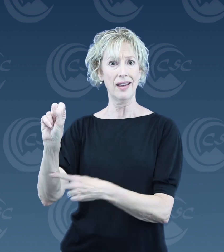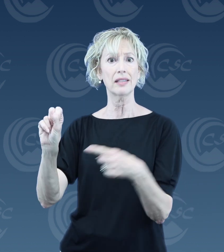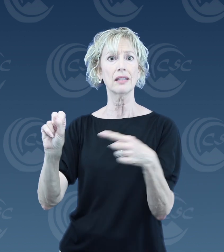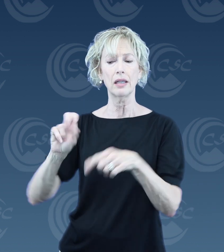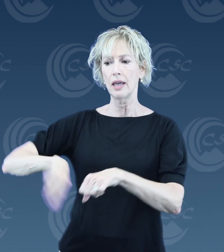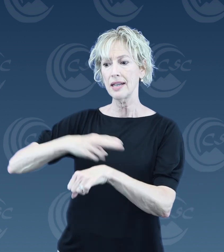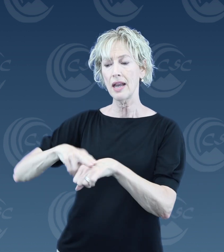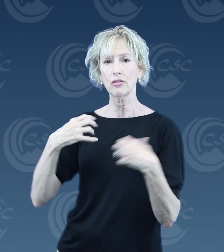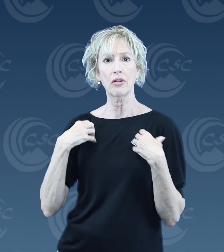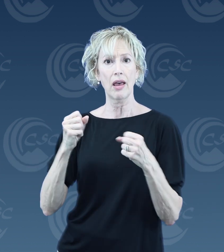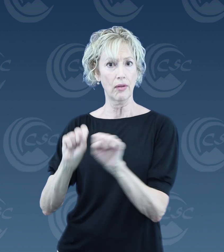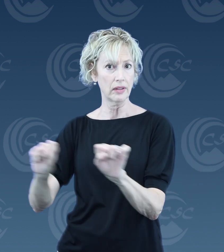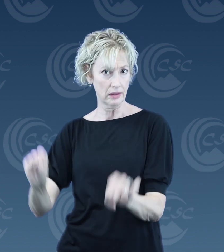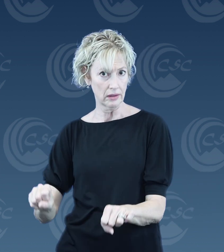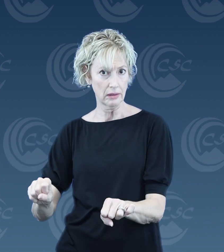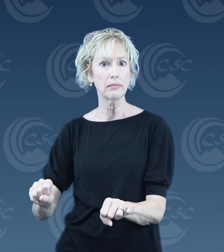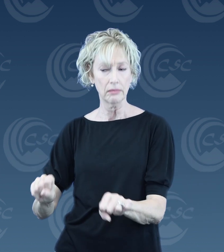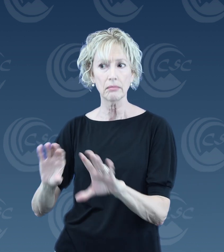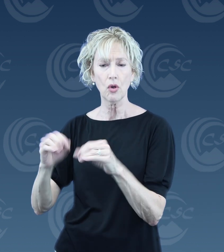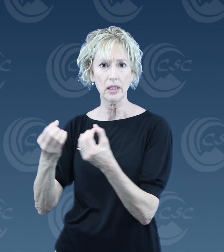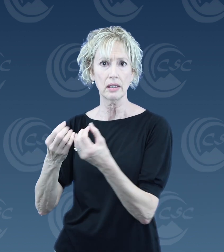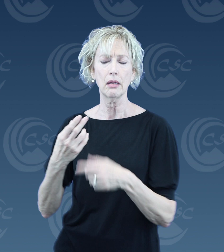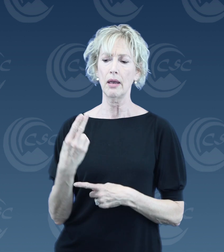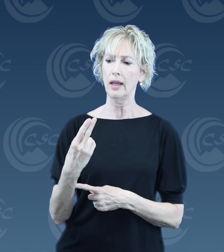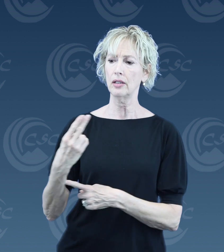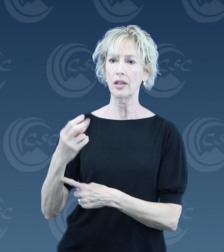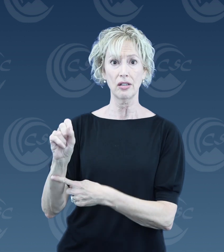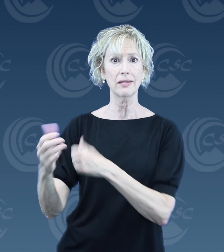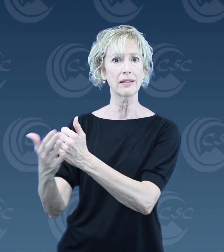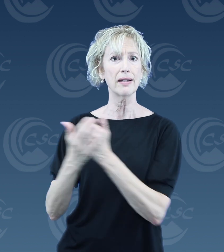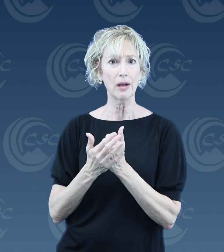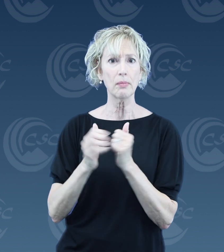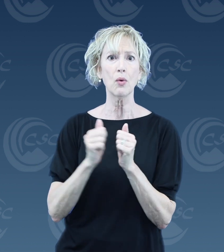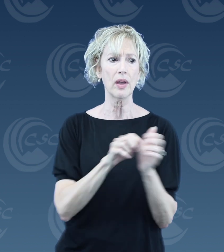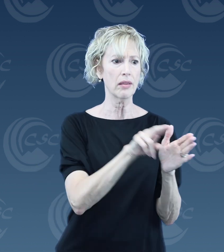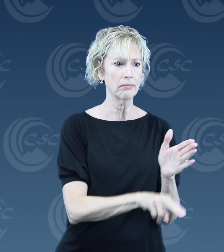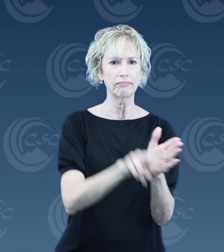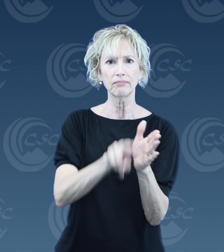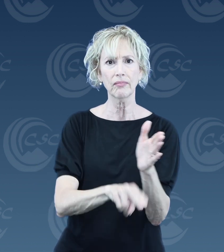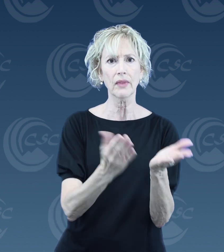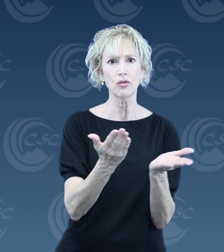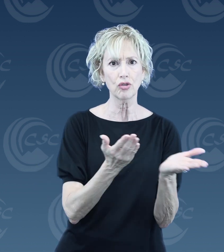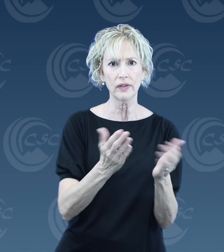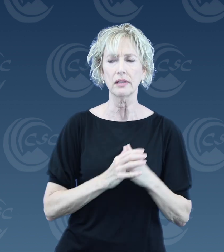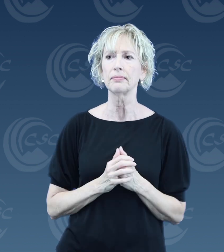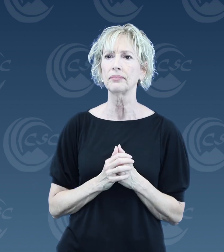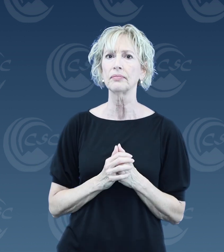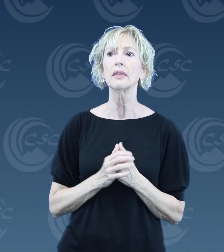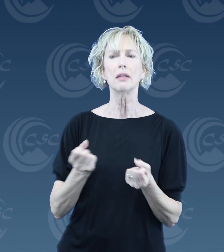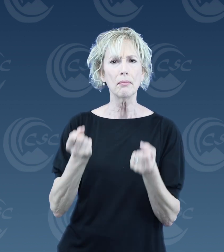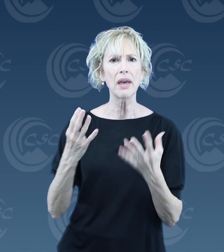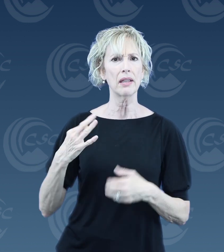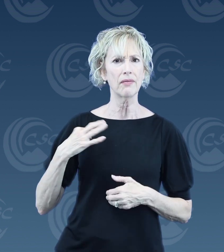is the National Health System Organization. HHS is helping us with mortuary services, as have many